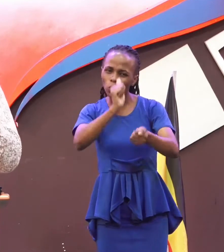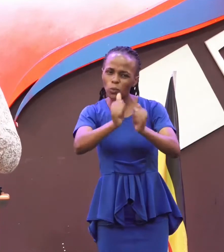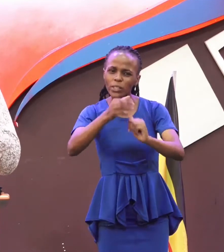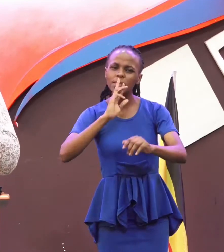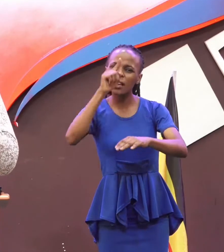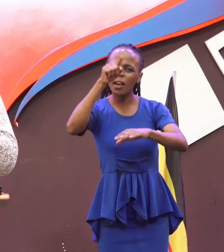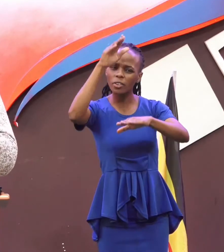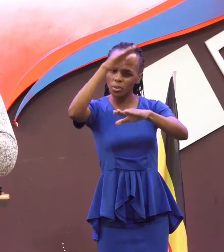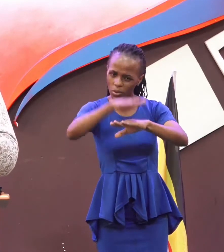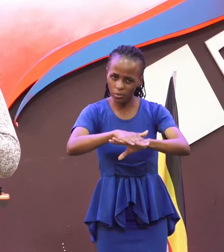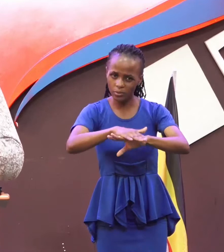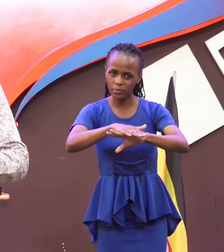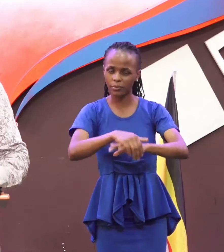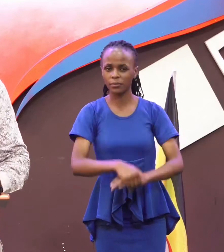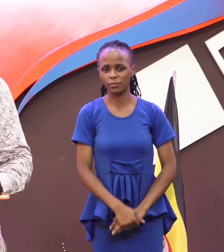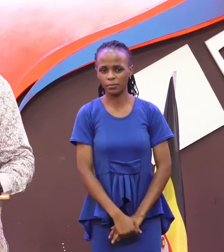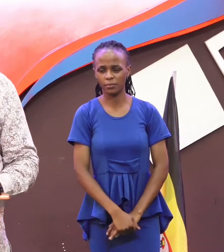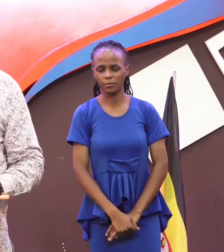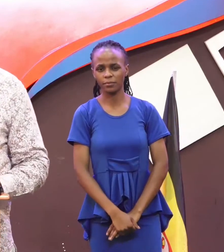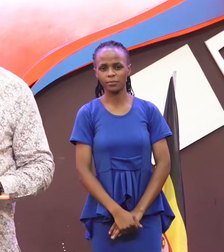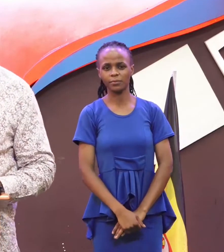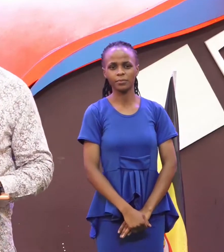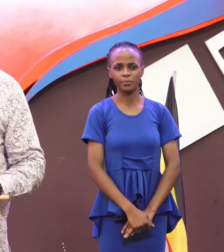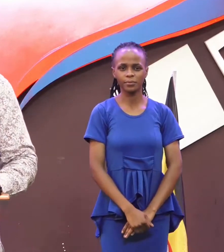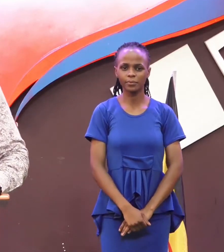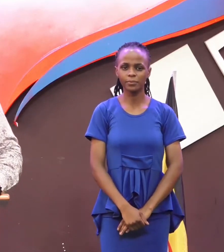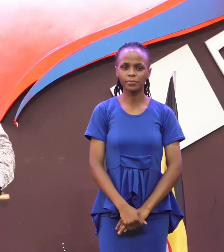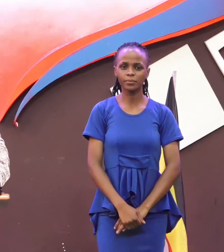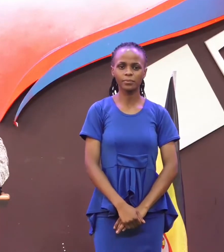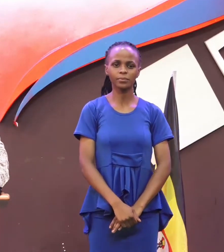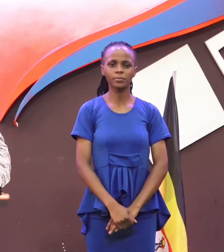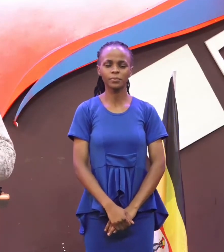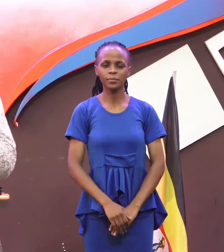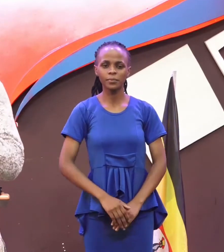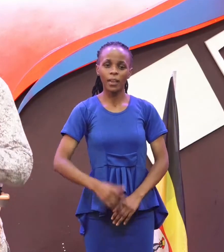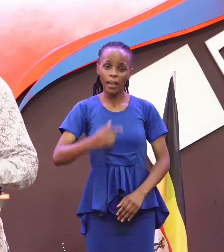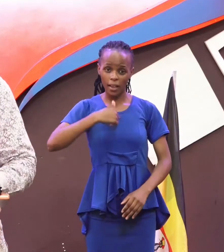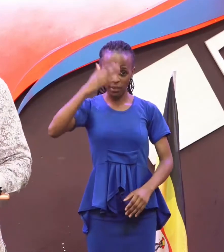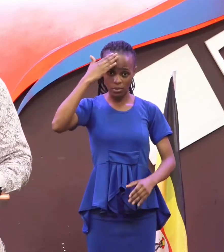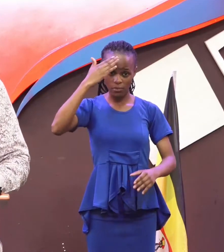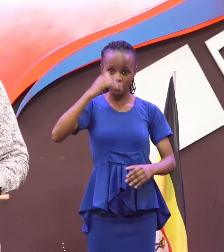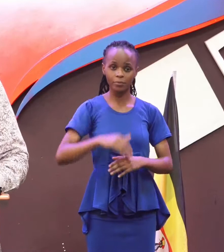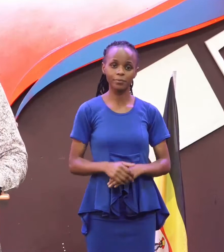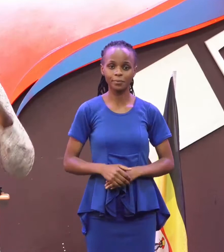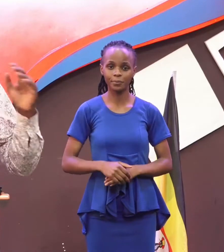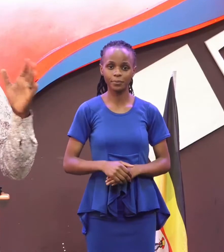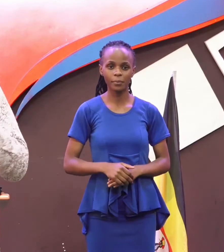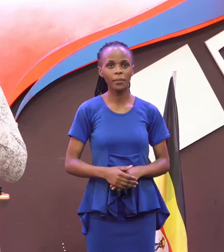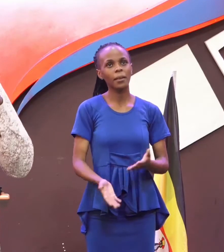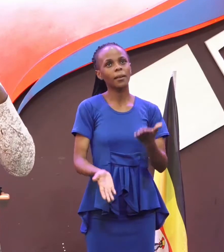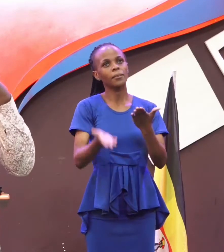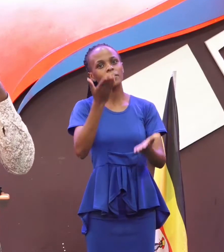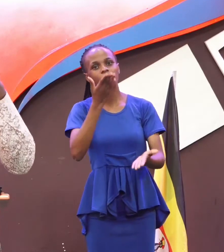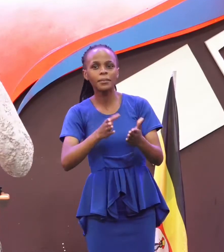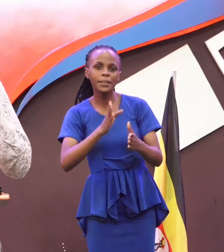But on which side are you? nkimanyi. I know. Oyinza n'okuba